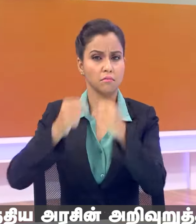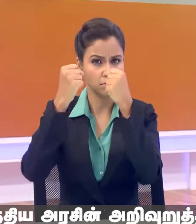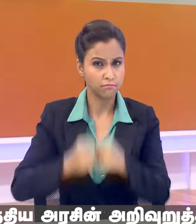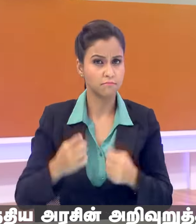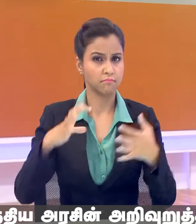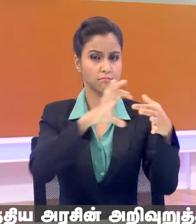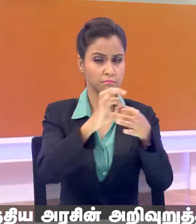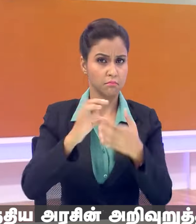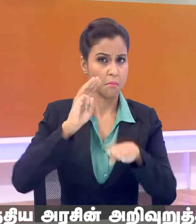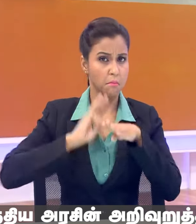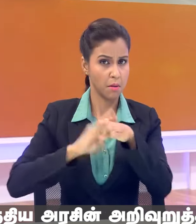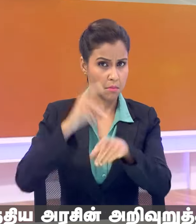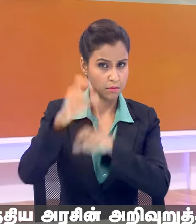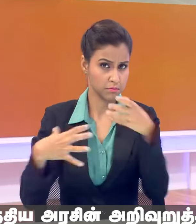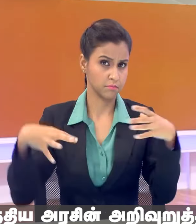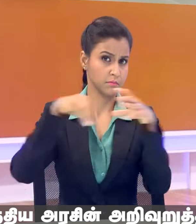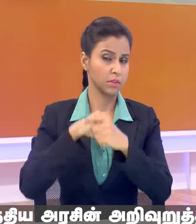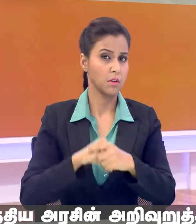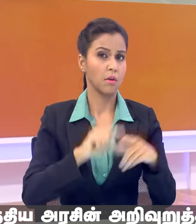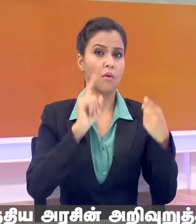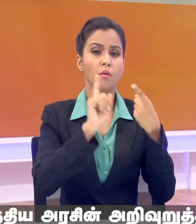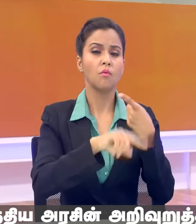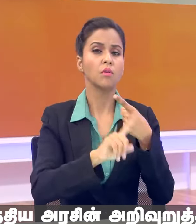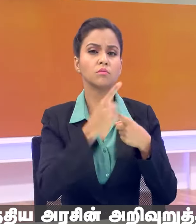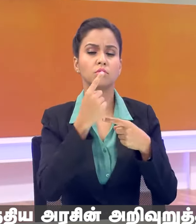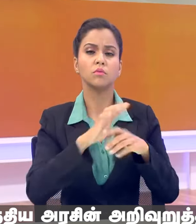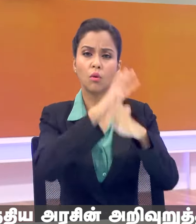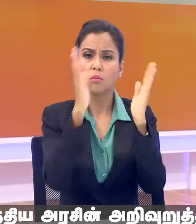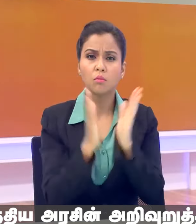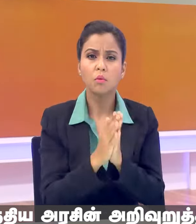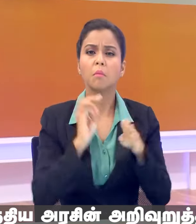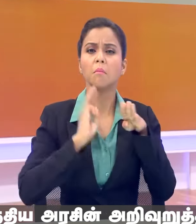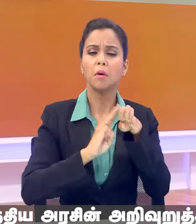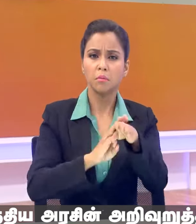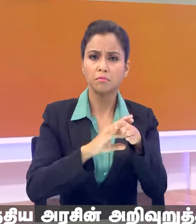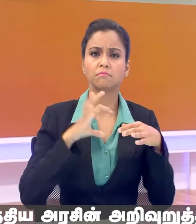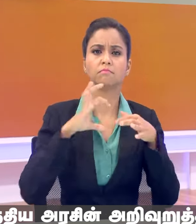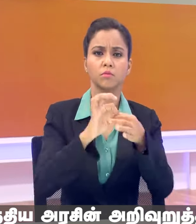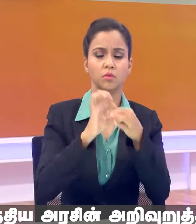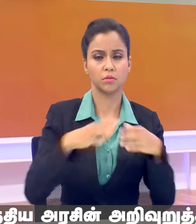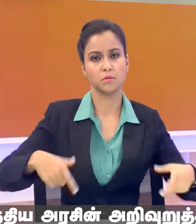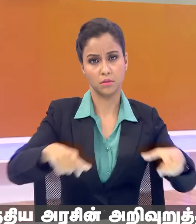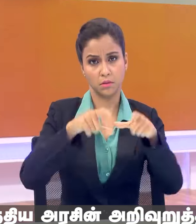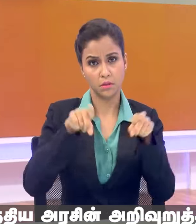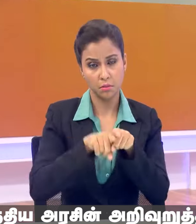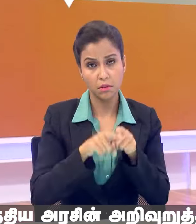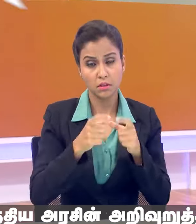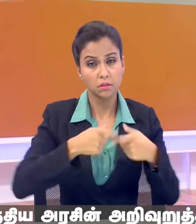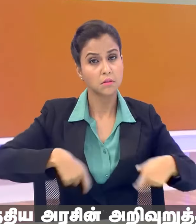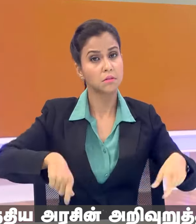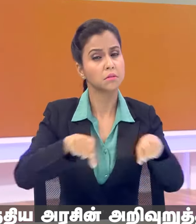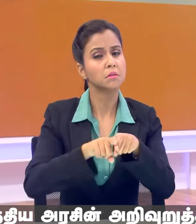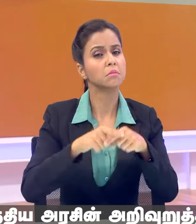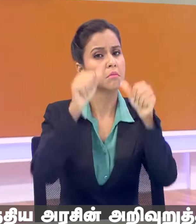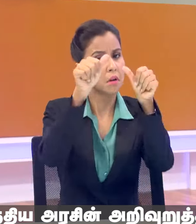Joint Committee of Quorum shall be one third of the total number of members of the Joint Committee, that the committee shall make